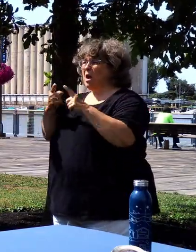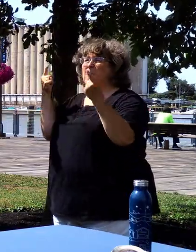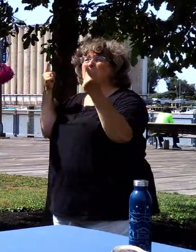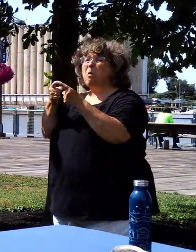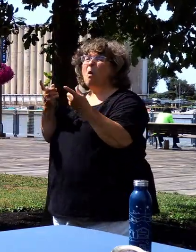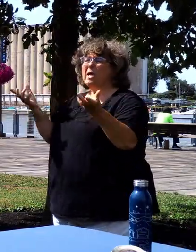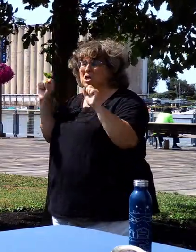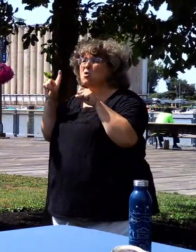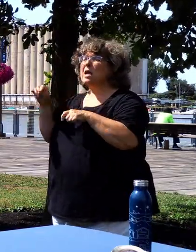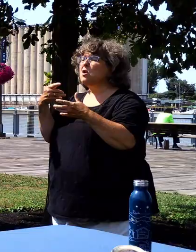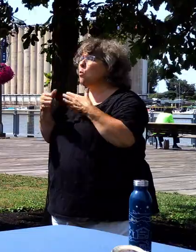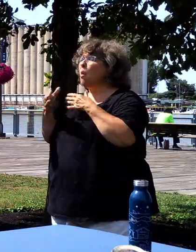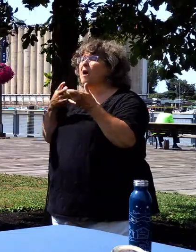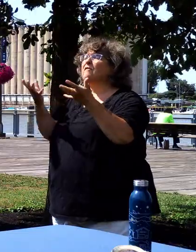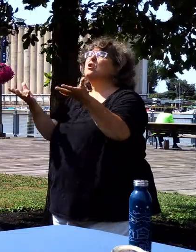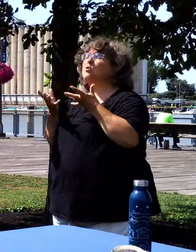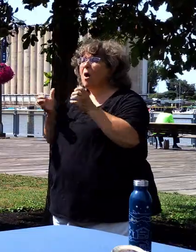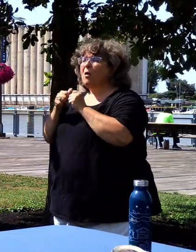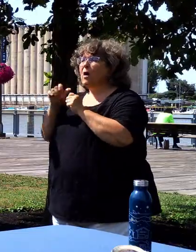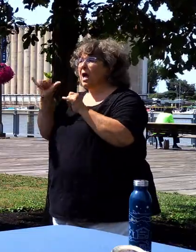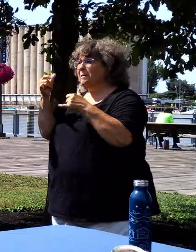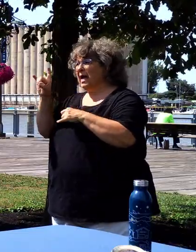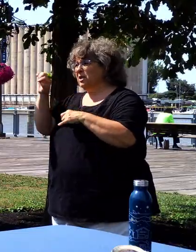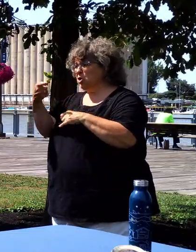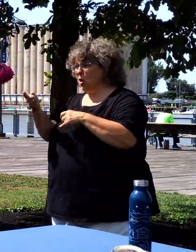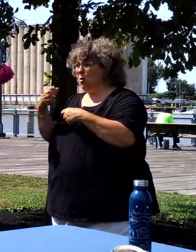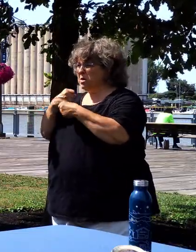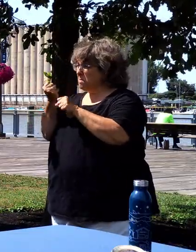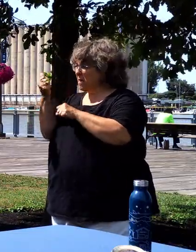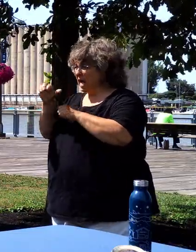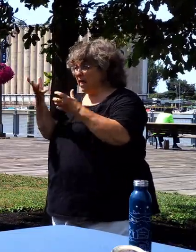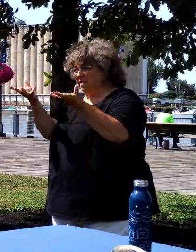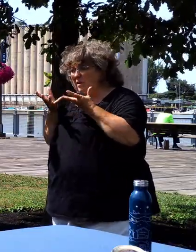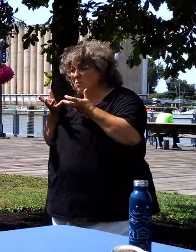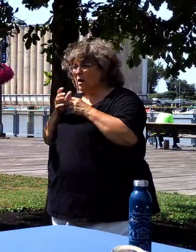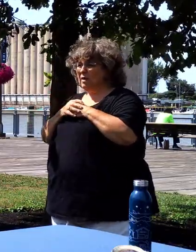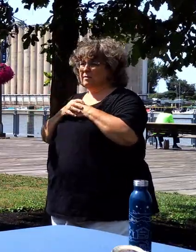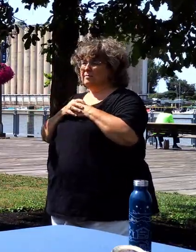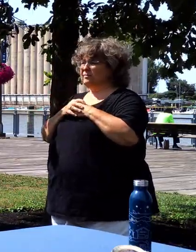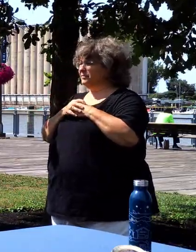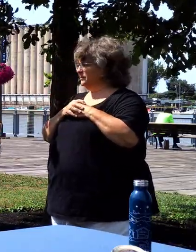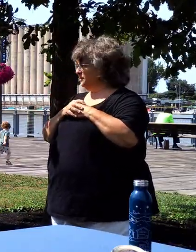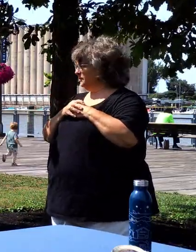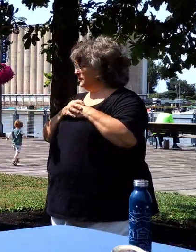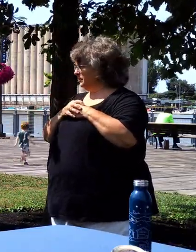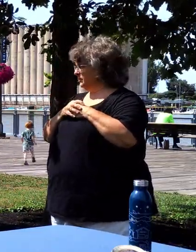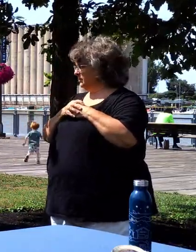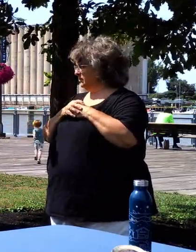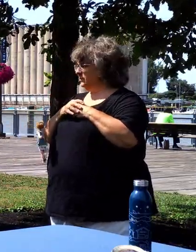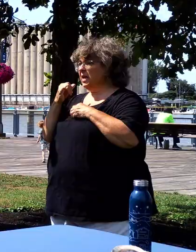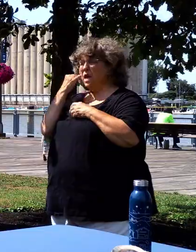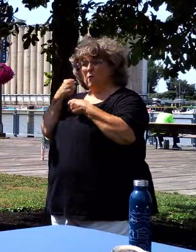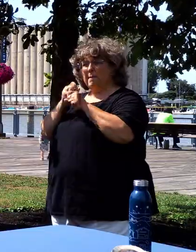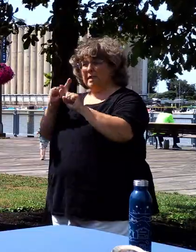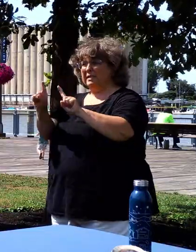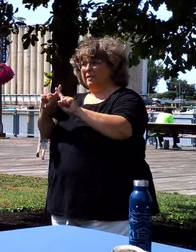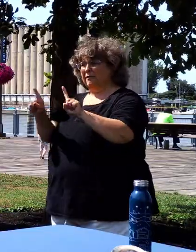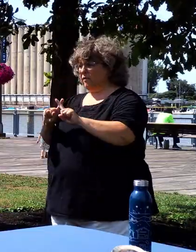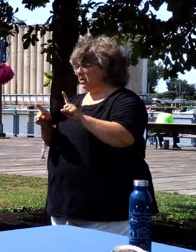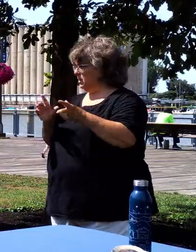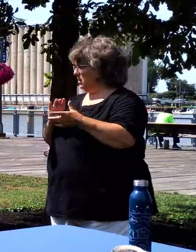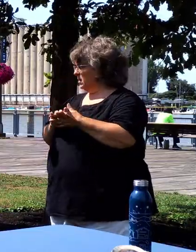you can do whatever you would like with your Play-Doh. You can make anything you'd like out of it. And if you'd like to make something different, you